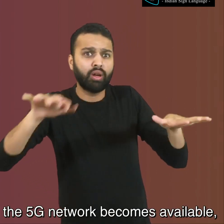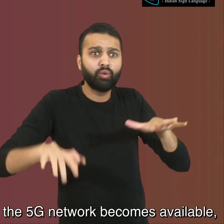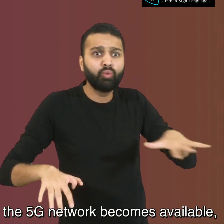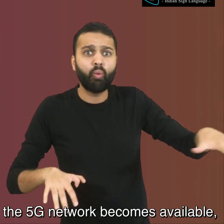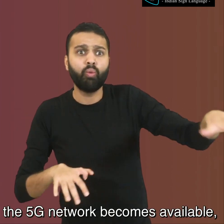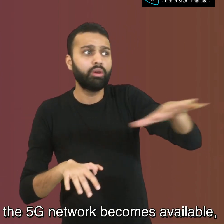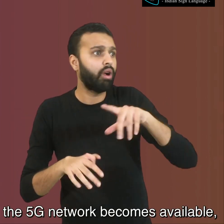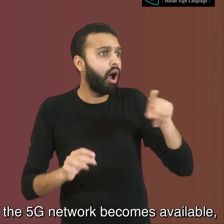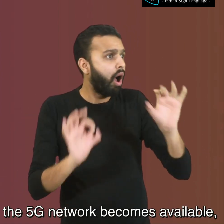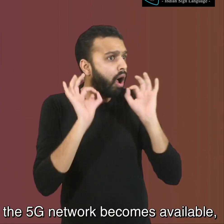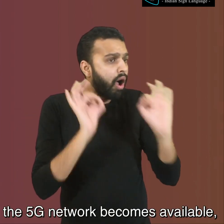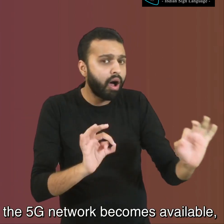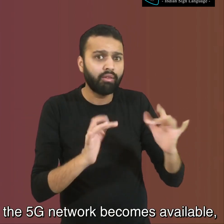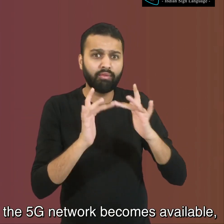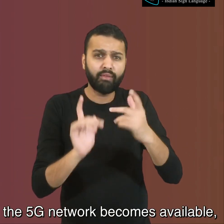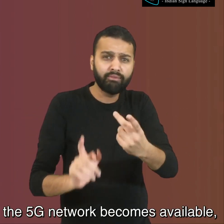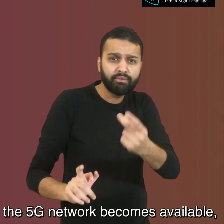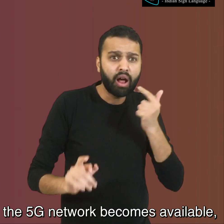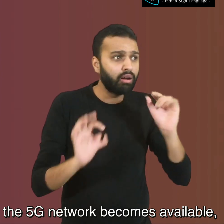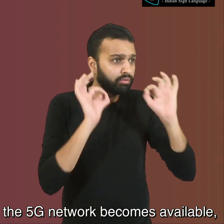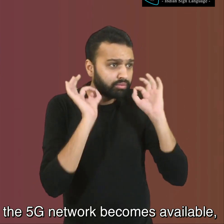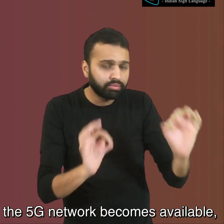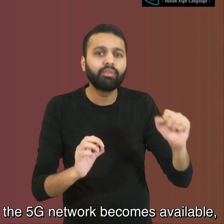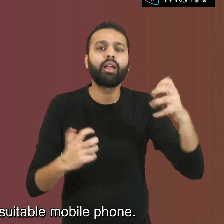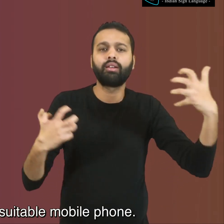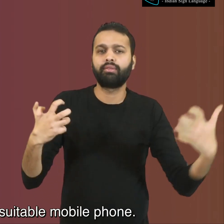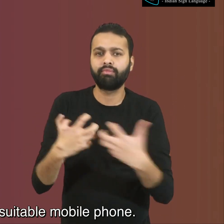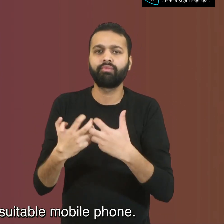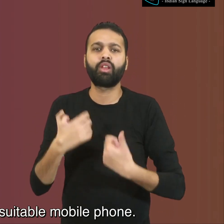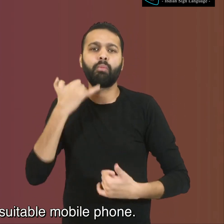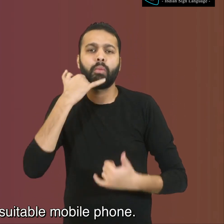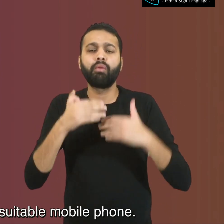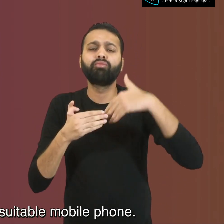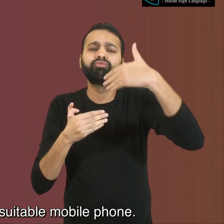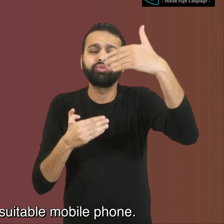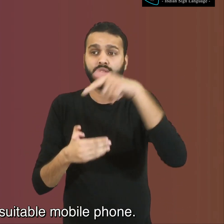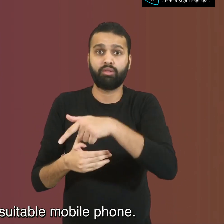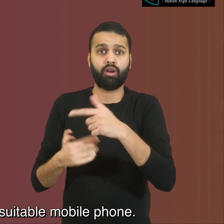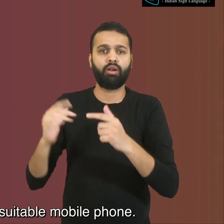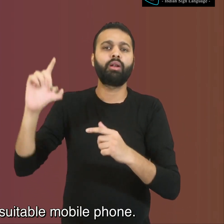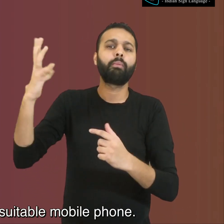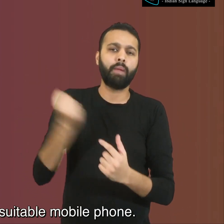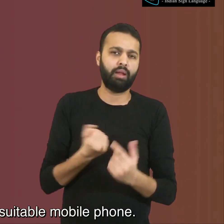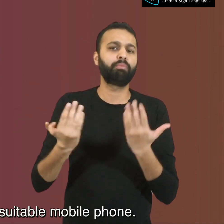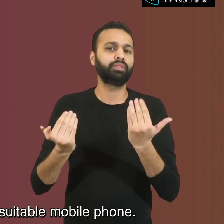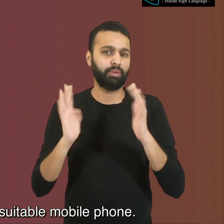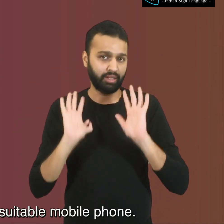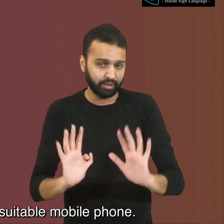been set up, and the 5G network becomes available, you can then buy a suitable mobile phone.